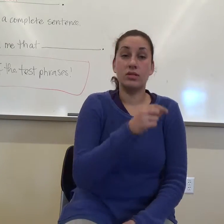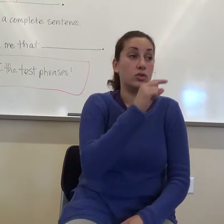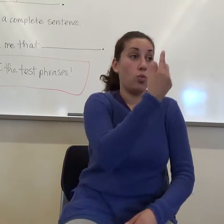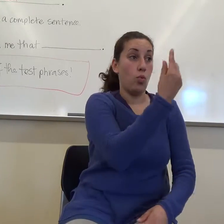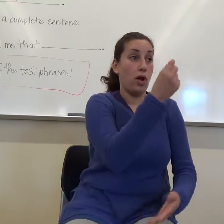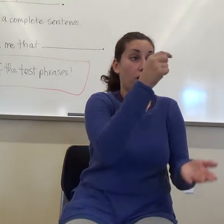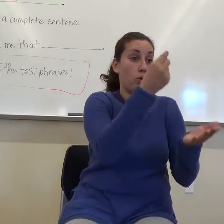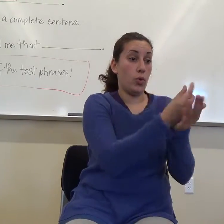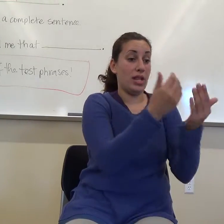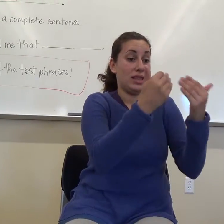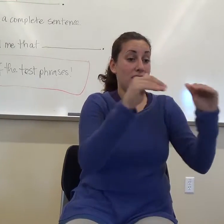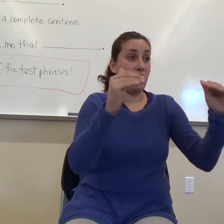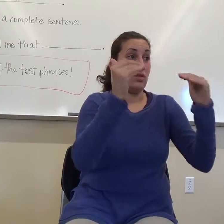ahead.